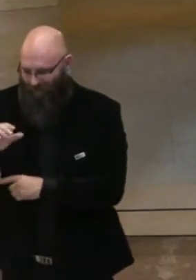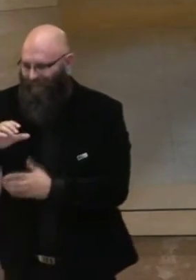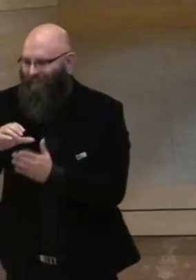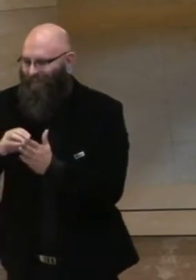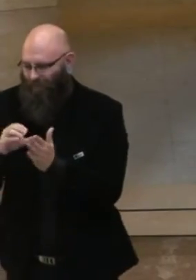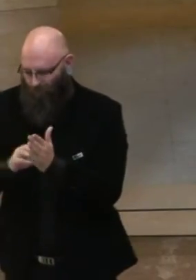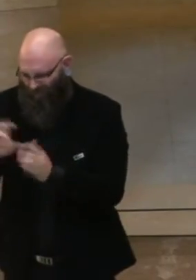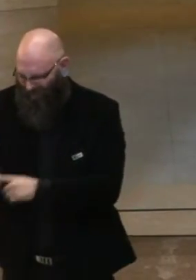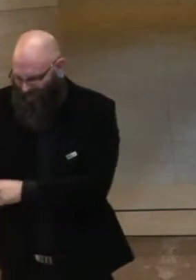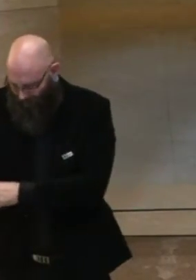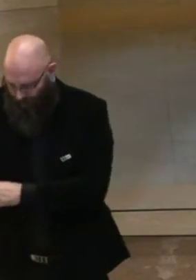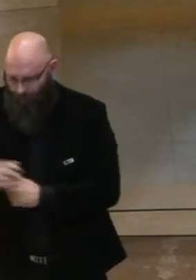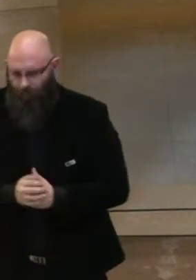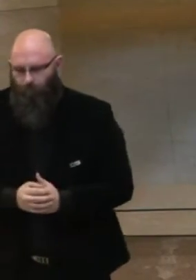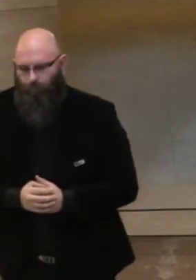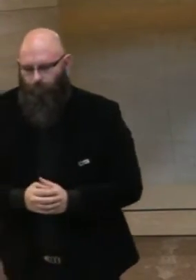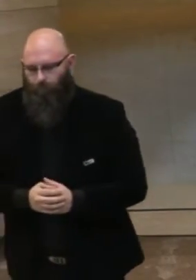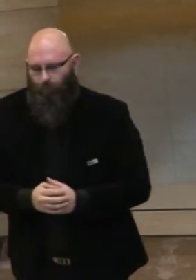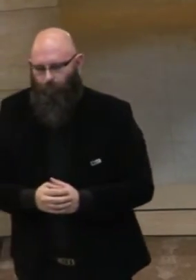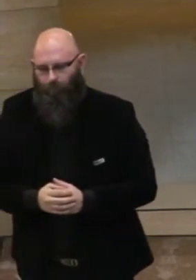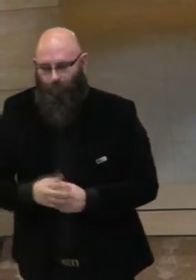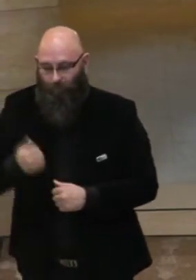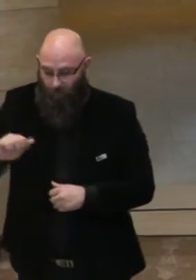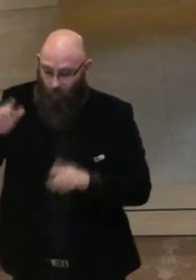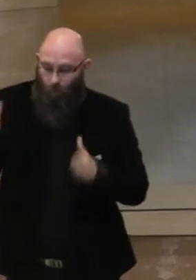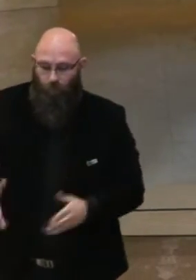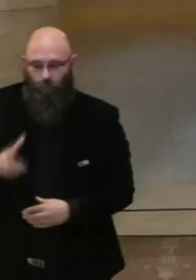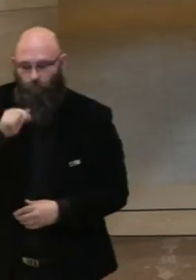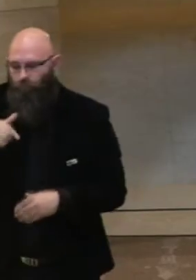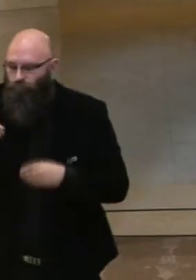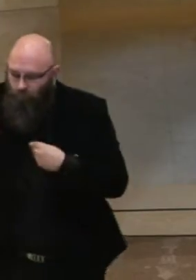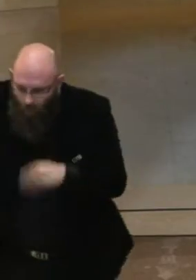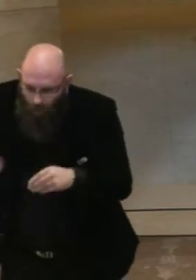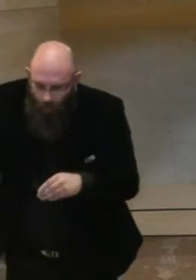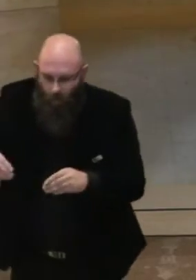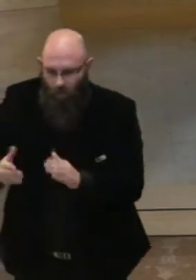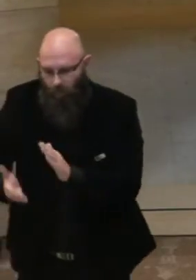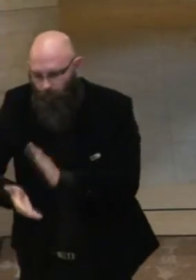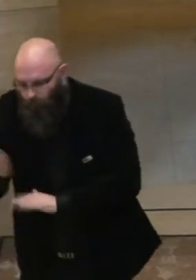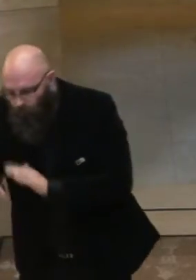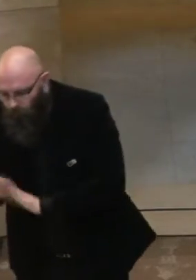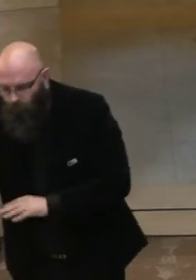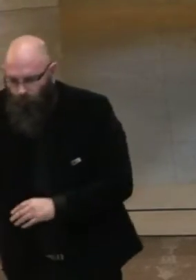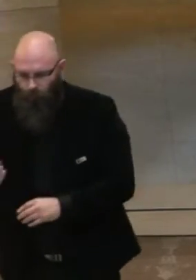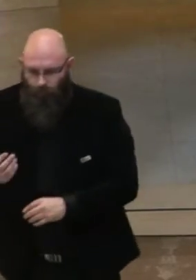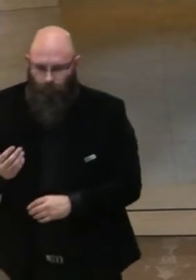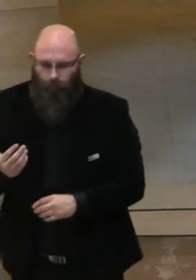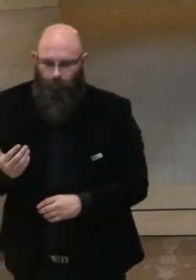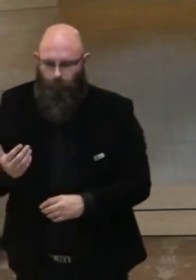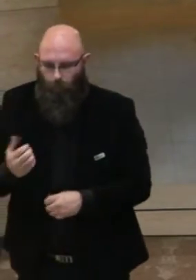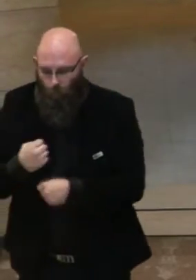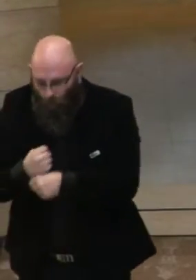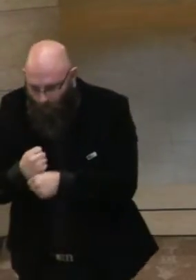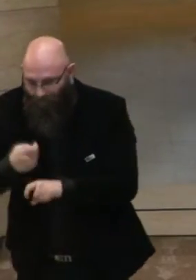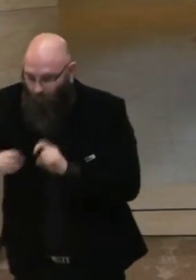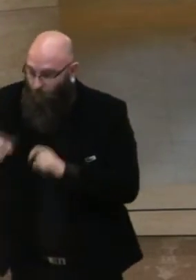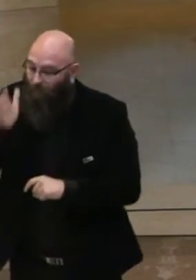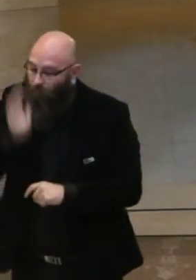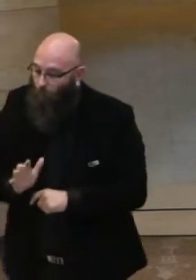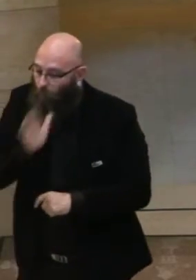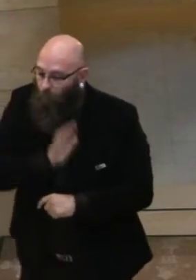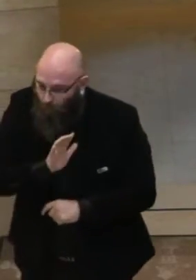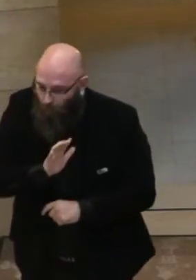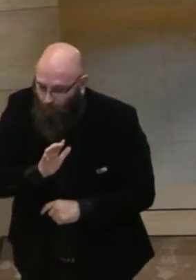any person may sell or peddle the products of the farm or garden occupied and cultivated by him without obtaining